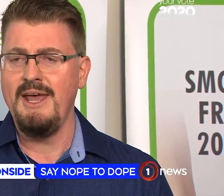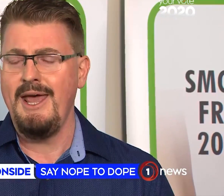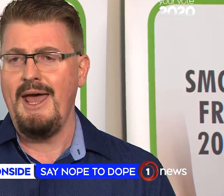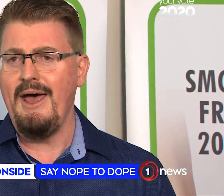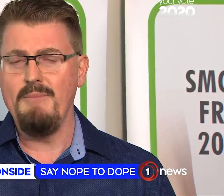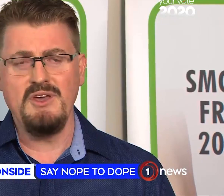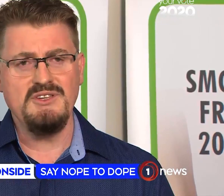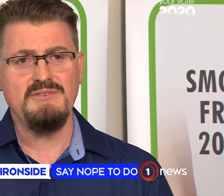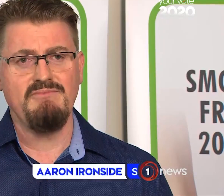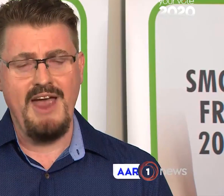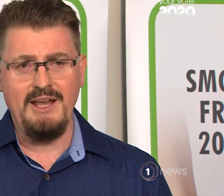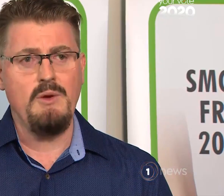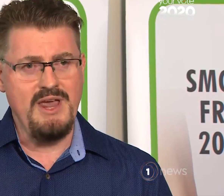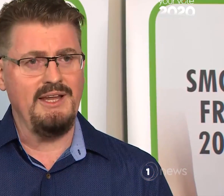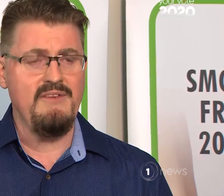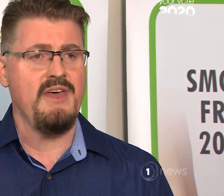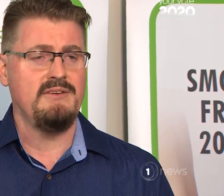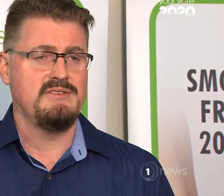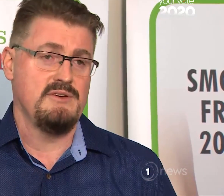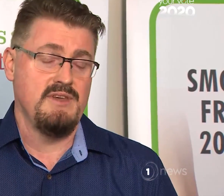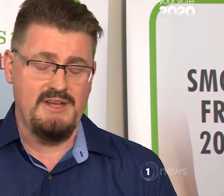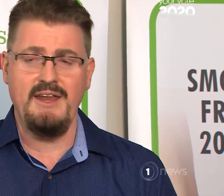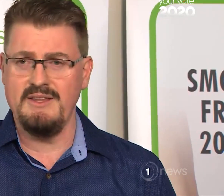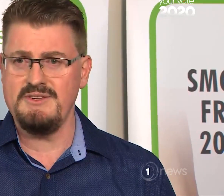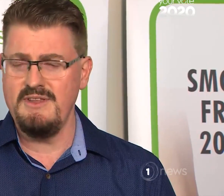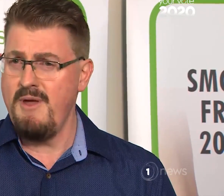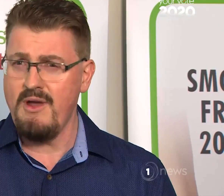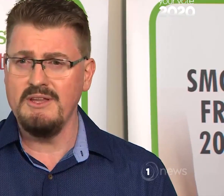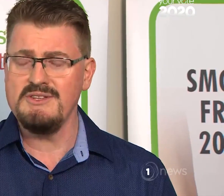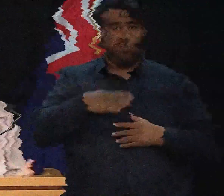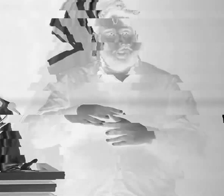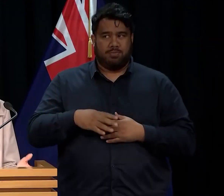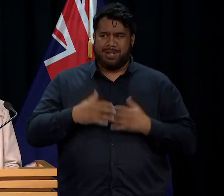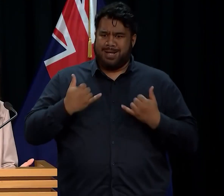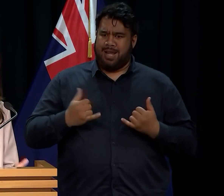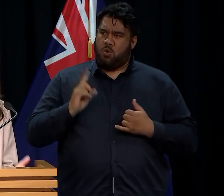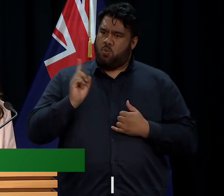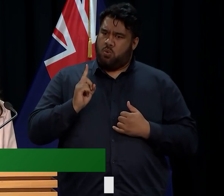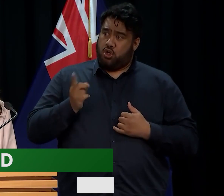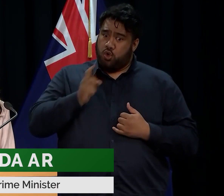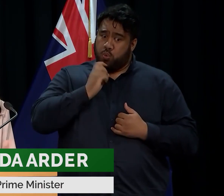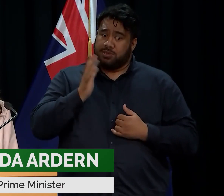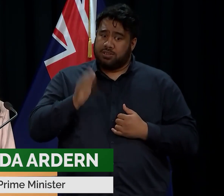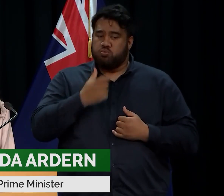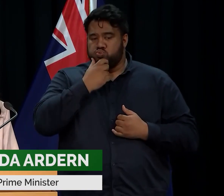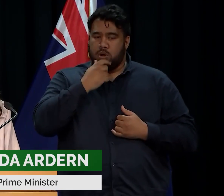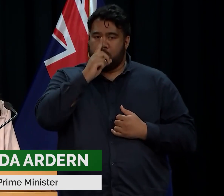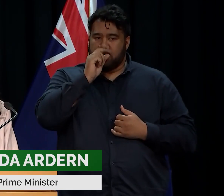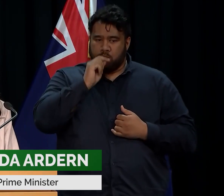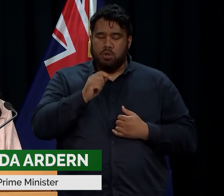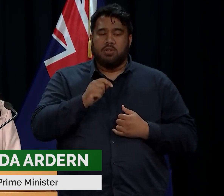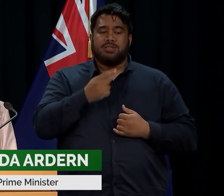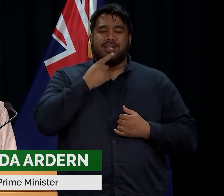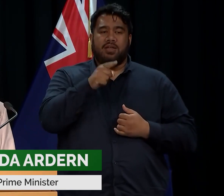experiment. Because, frankly, we can leave that to the Canadians and the Americans. Look, when it comes to a referendum, a majority is